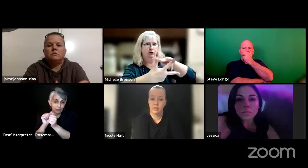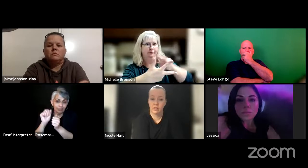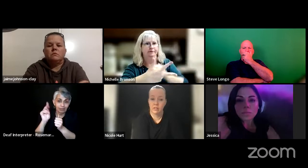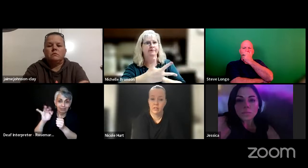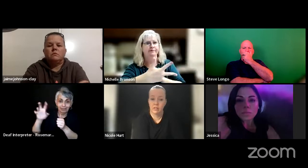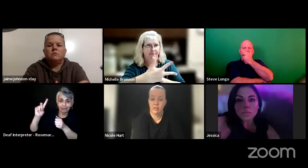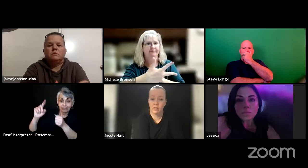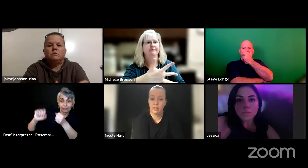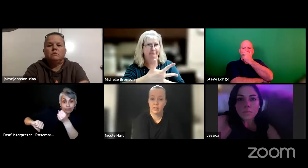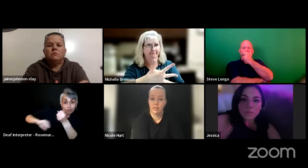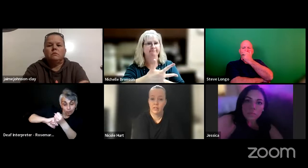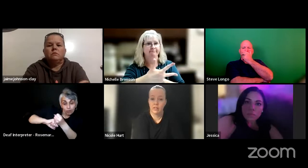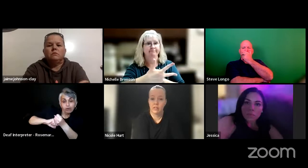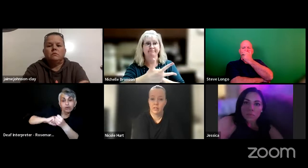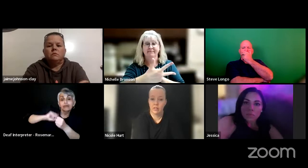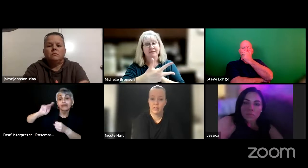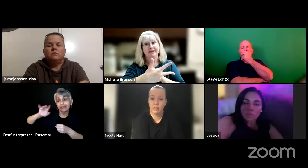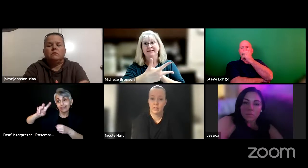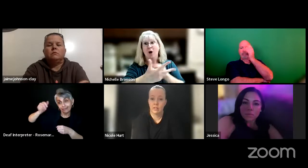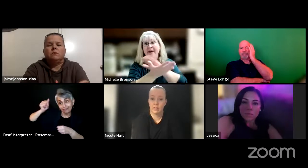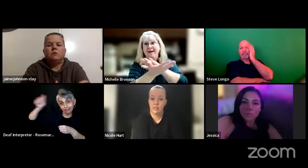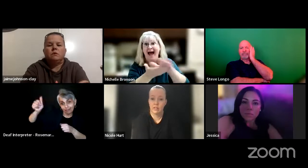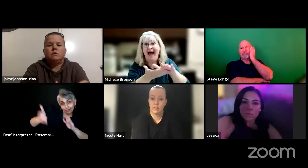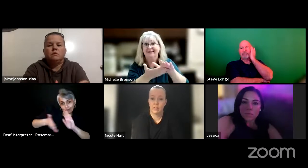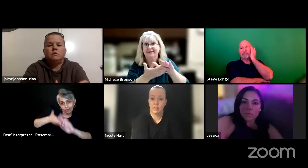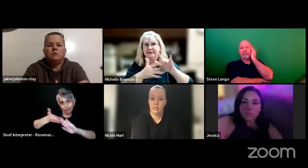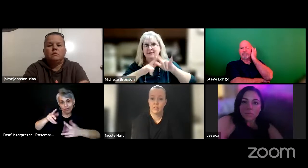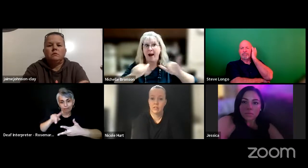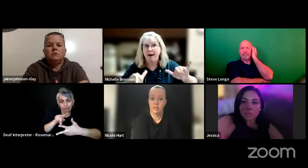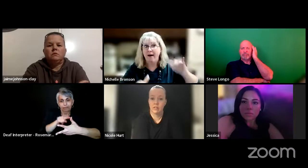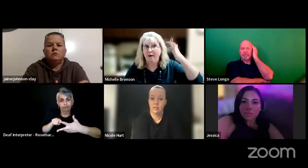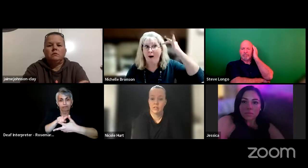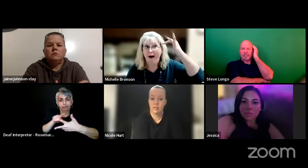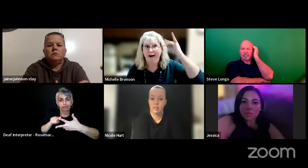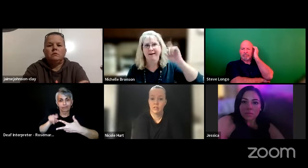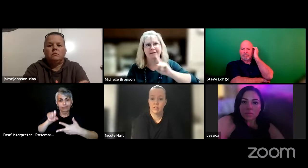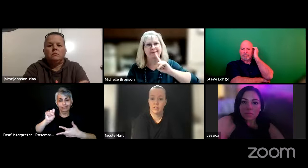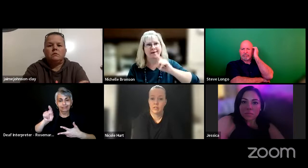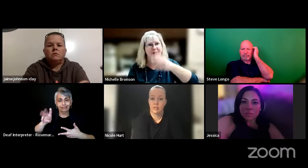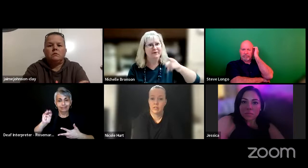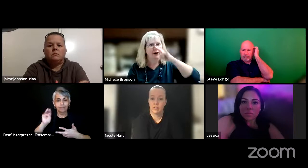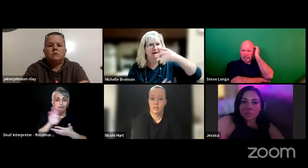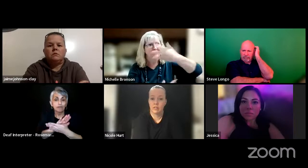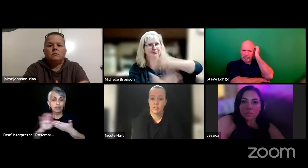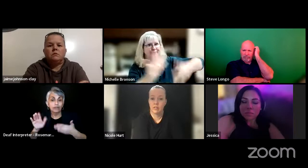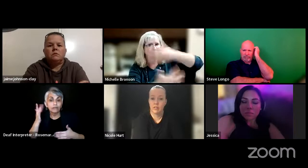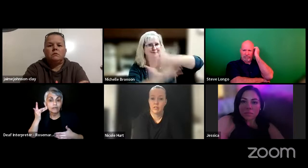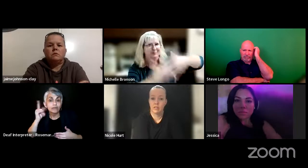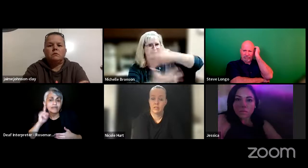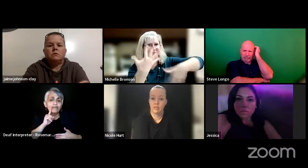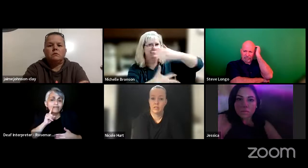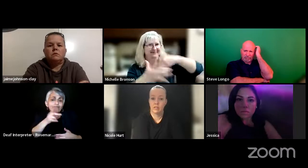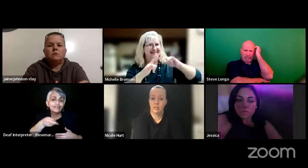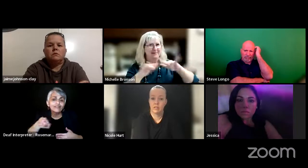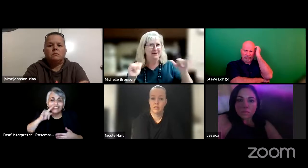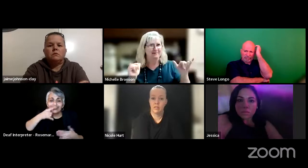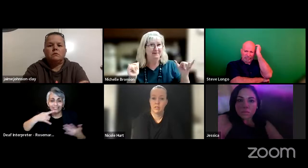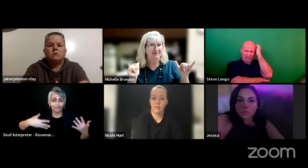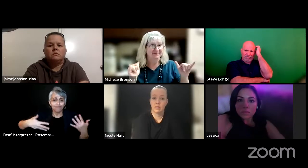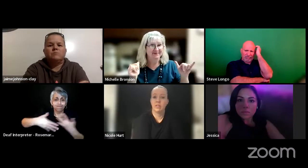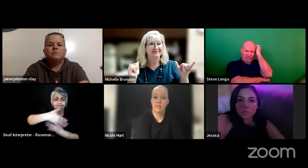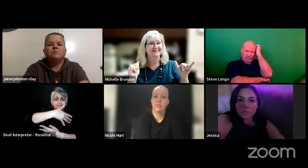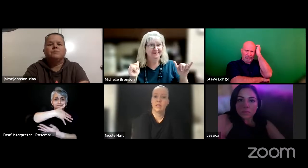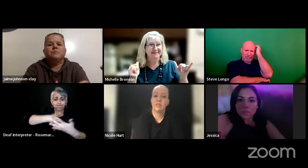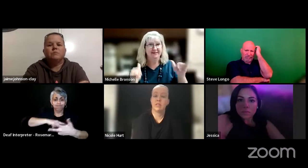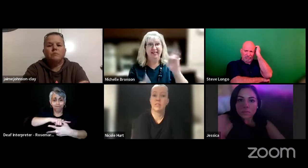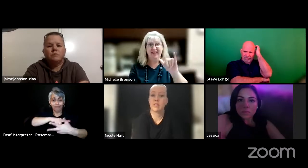support, and they run the other two. So it'll be very nice, and they'll be running concurrently because that